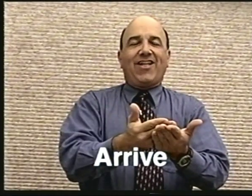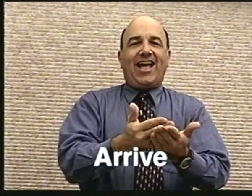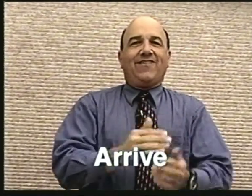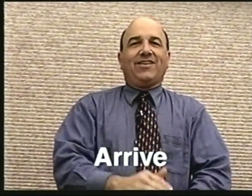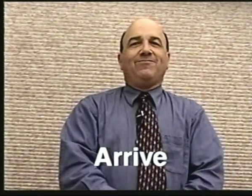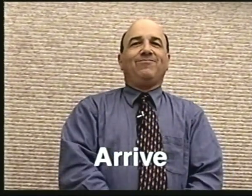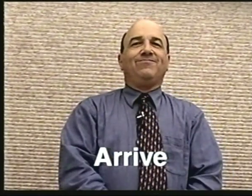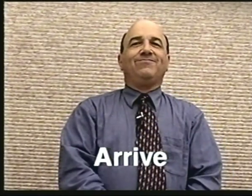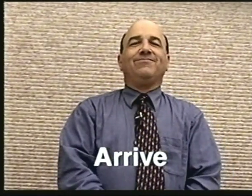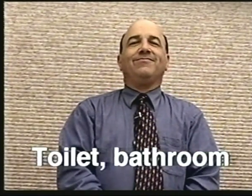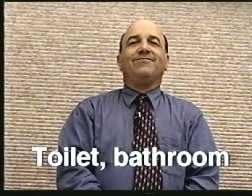arrive.